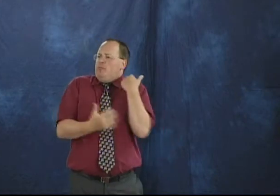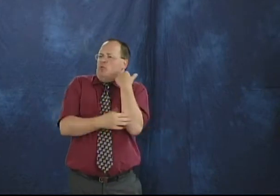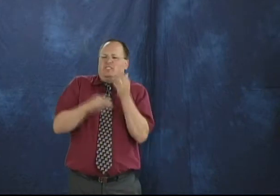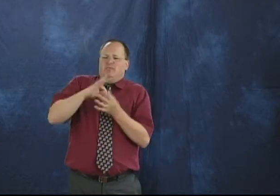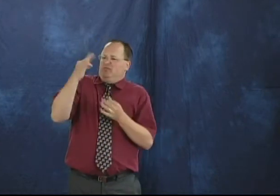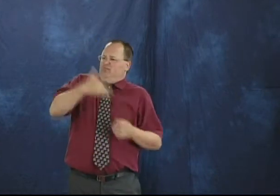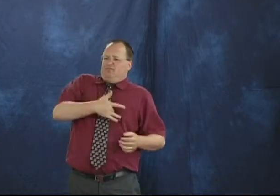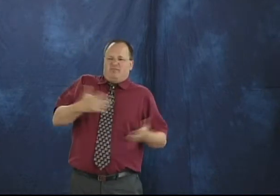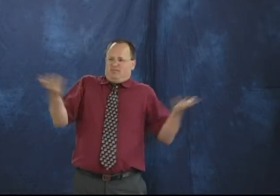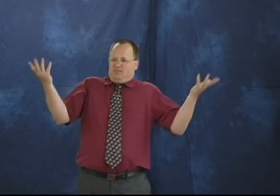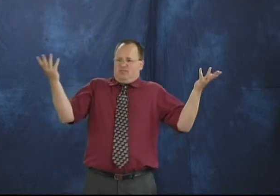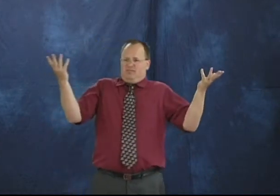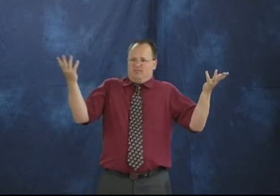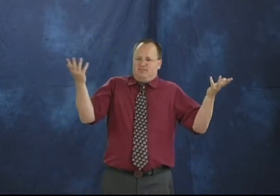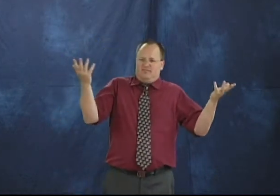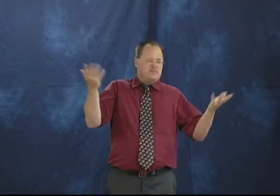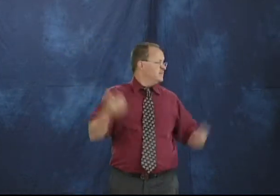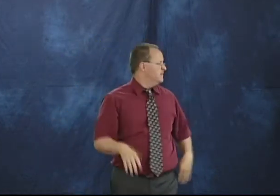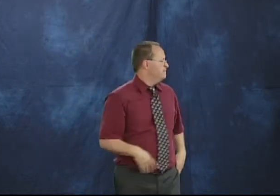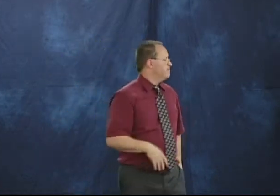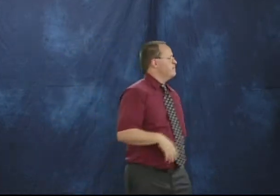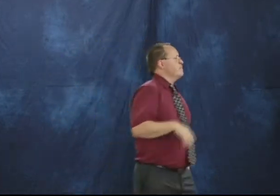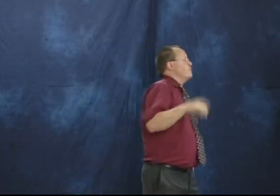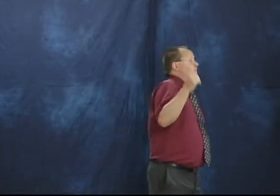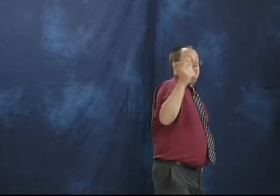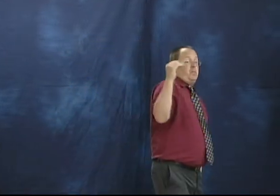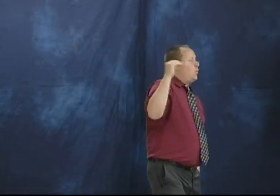have that poverty of spirit.